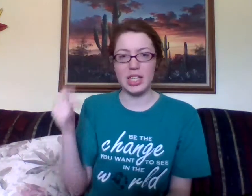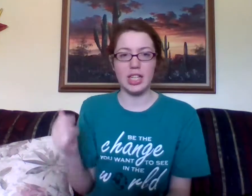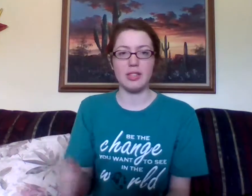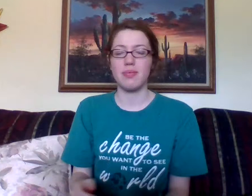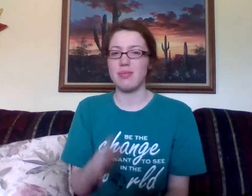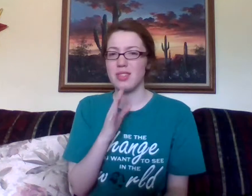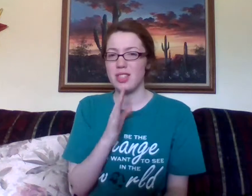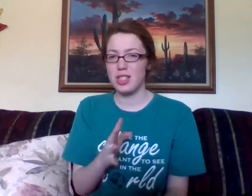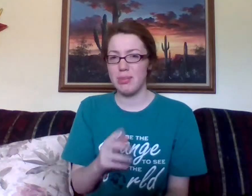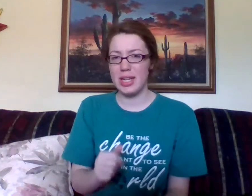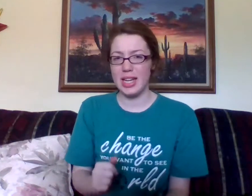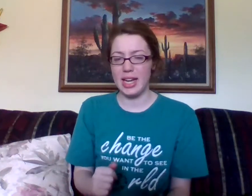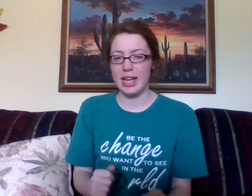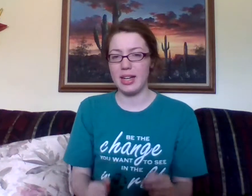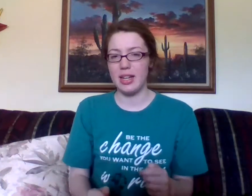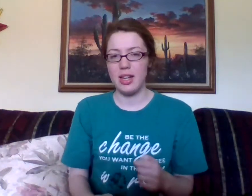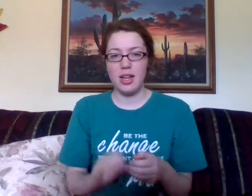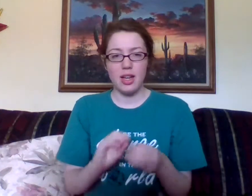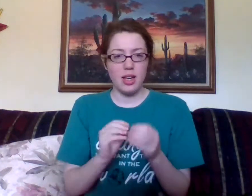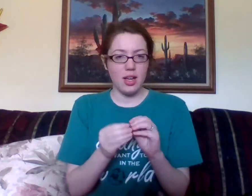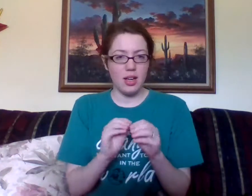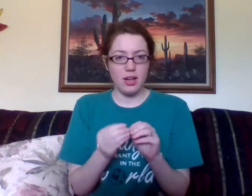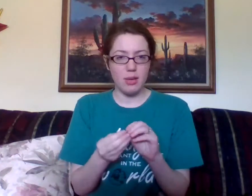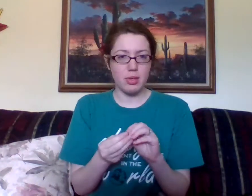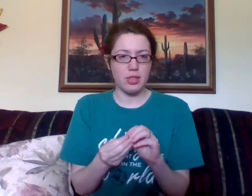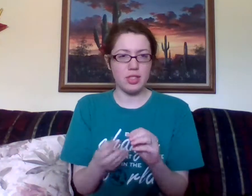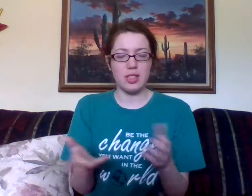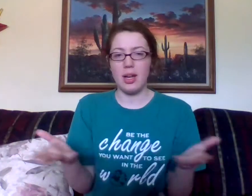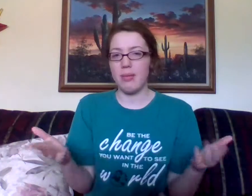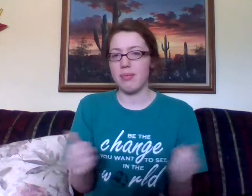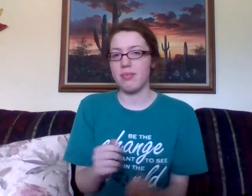politically speaking, numbers